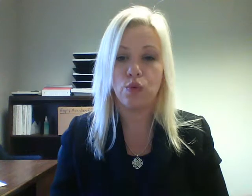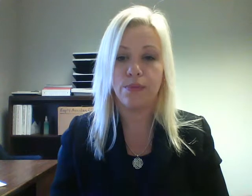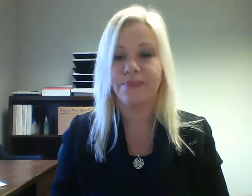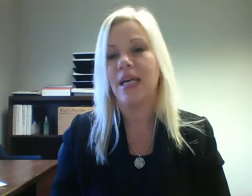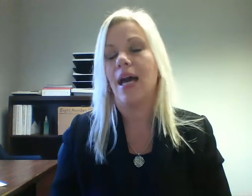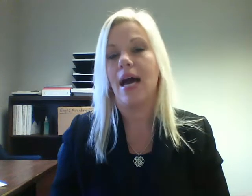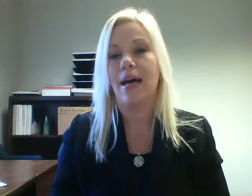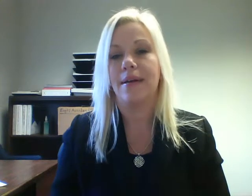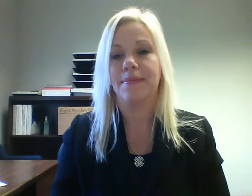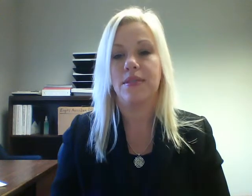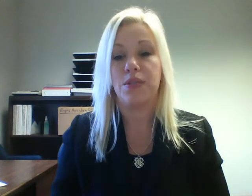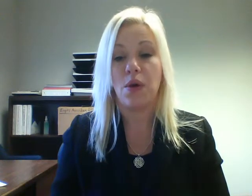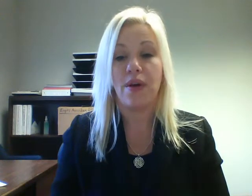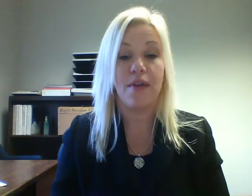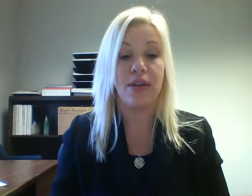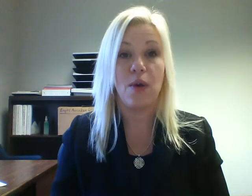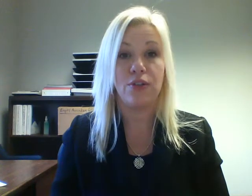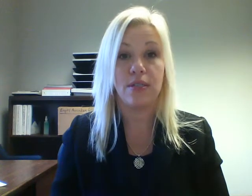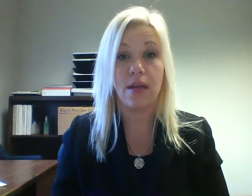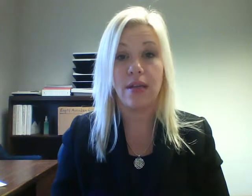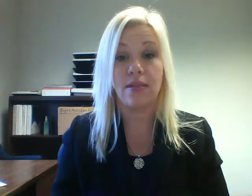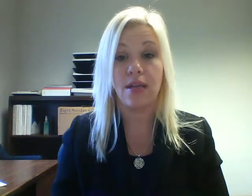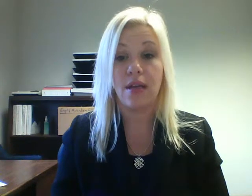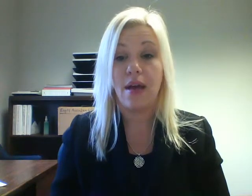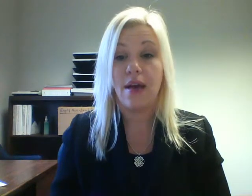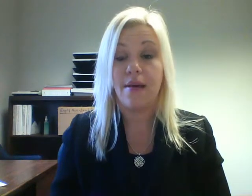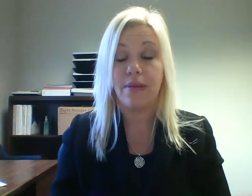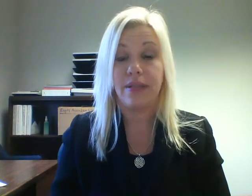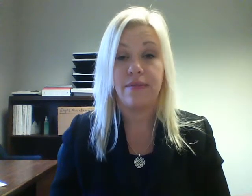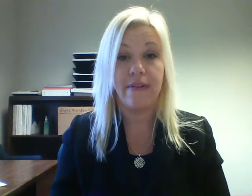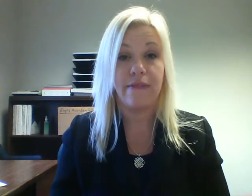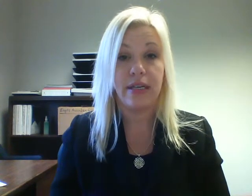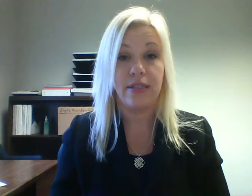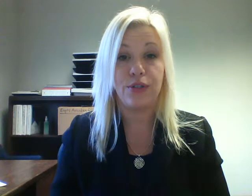rule. So if you have any questions on this, please feel free